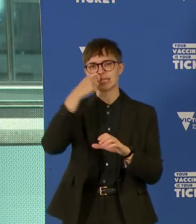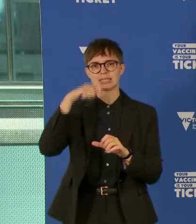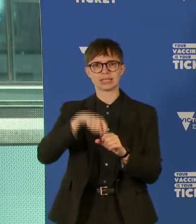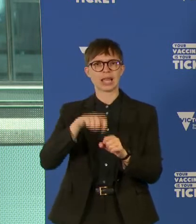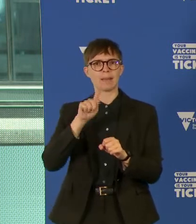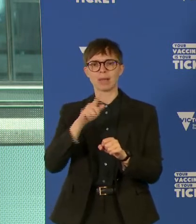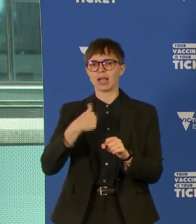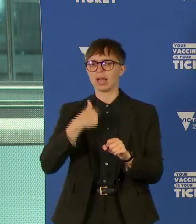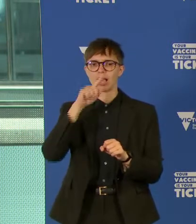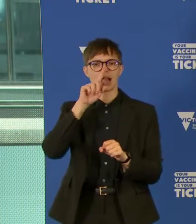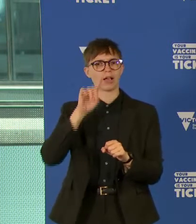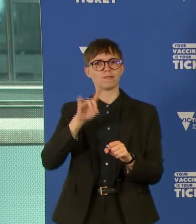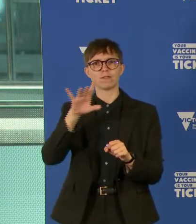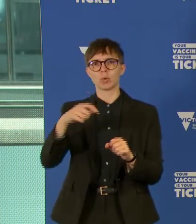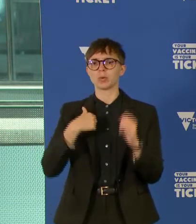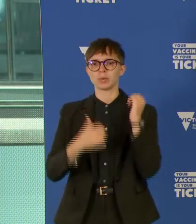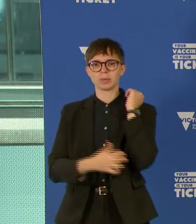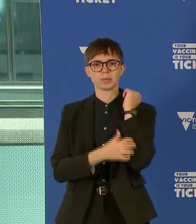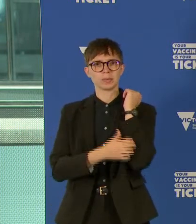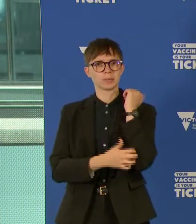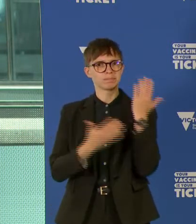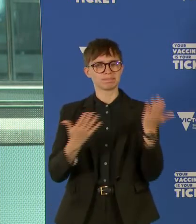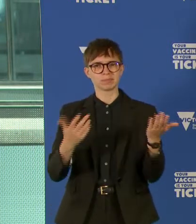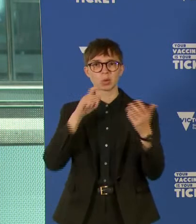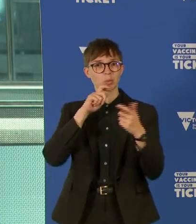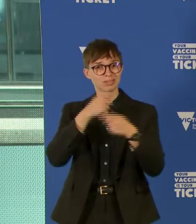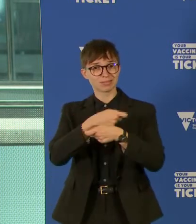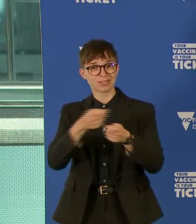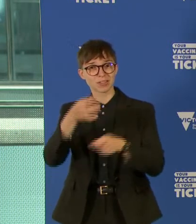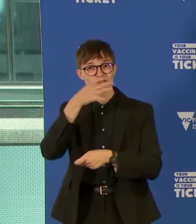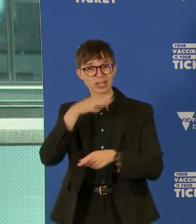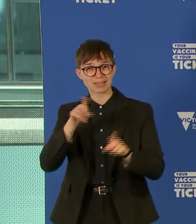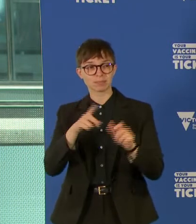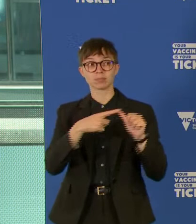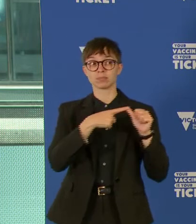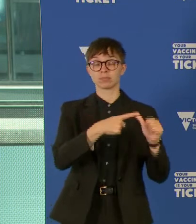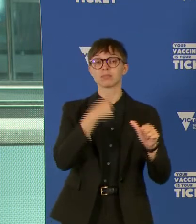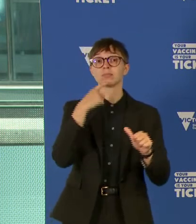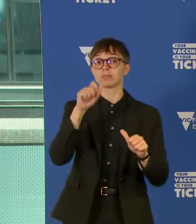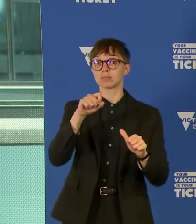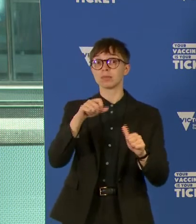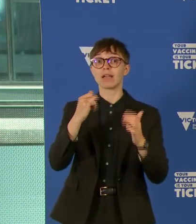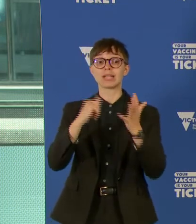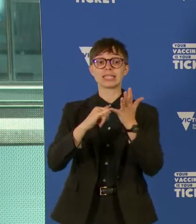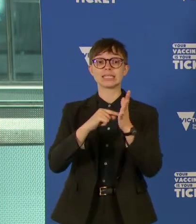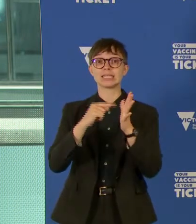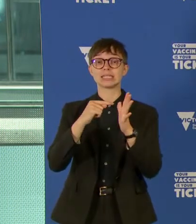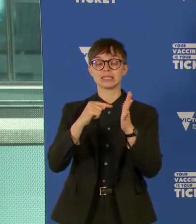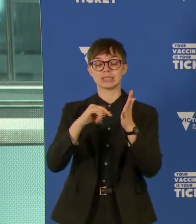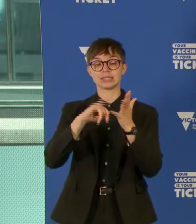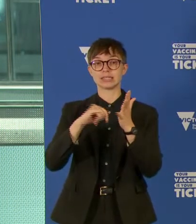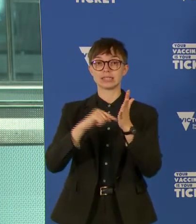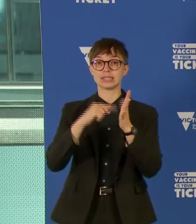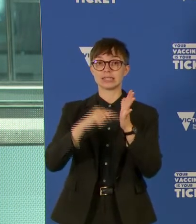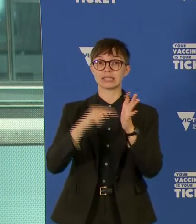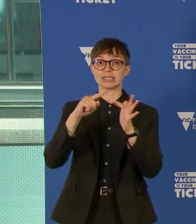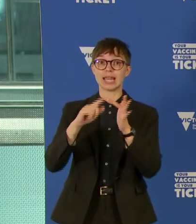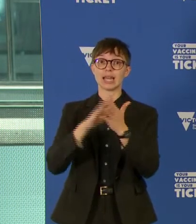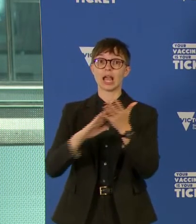free rapid antigen tests. Just rock up. All sorts